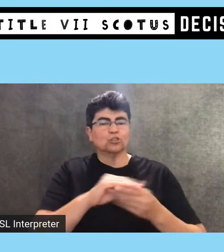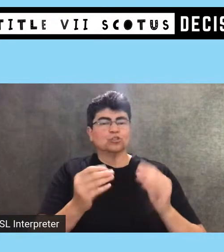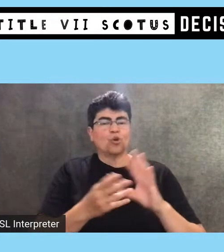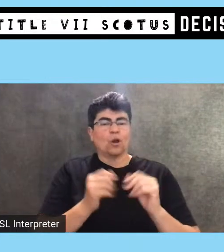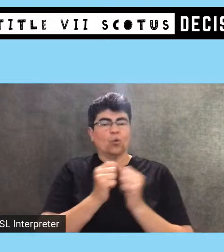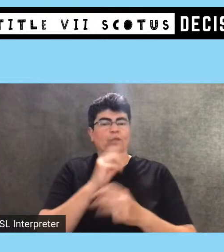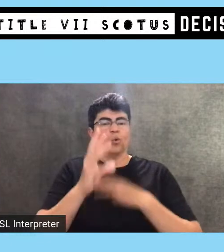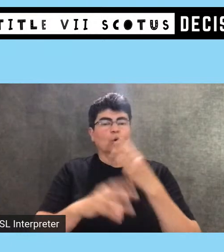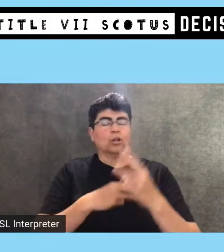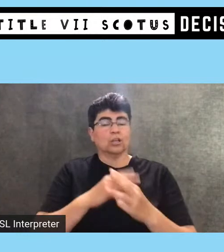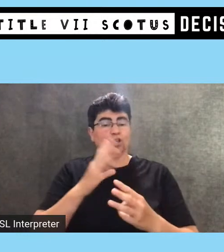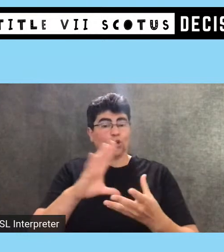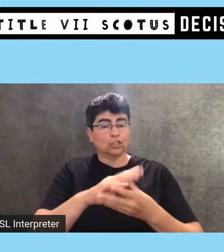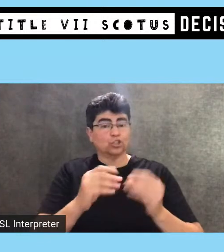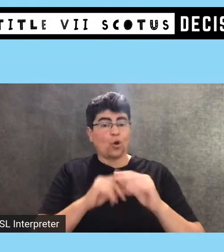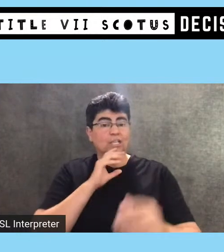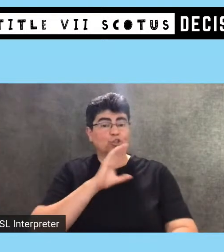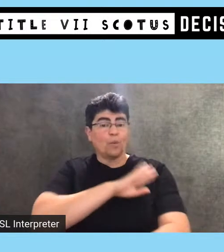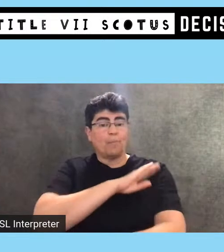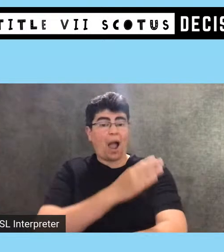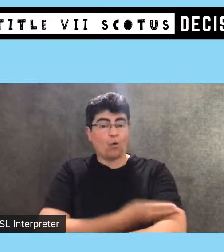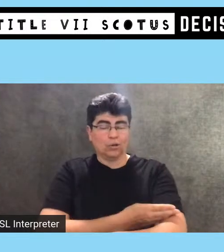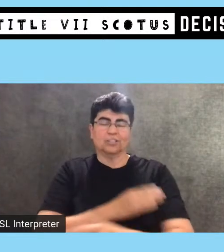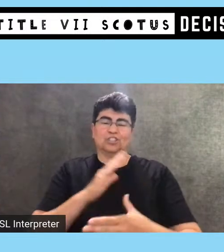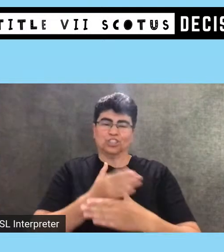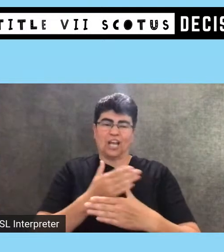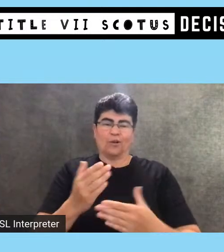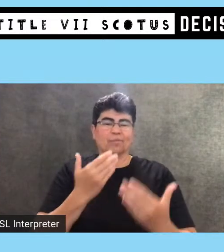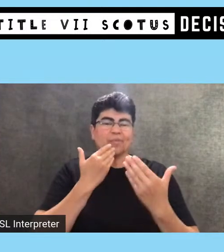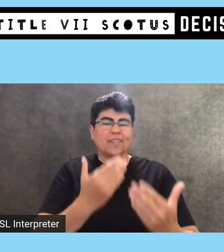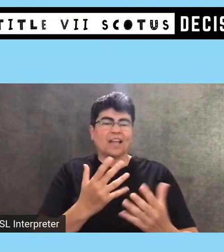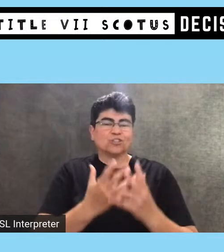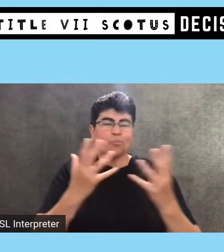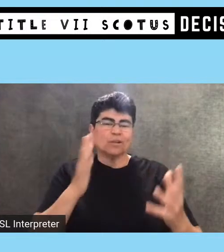power. Share it. Thank you so much for your time.